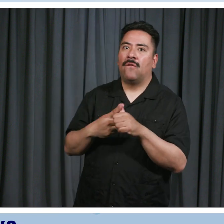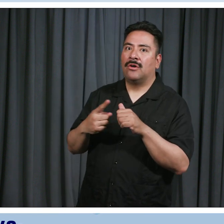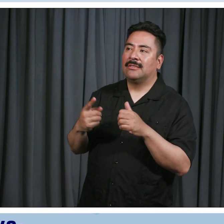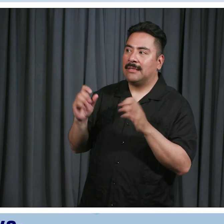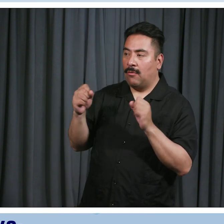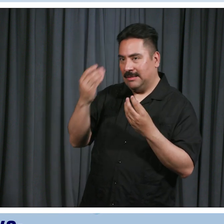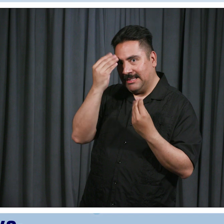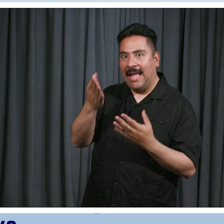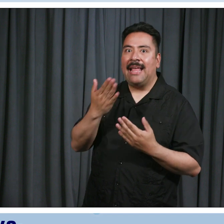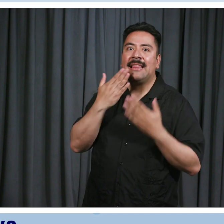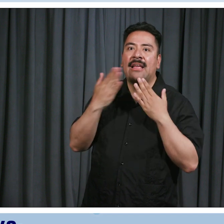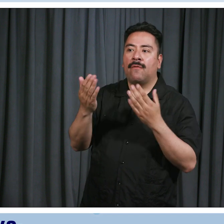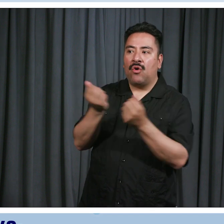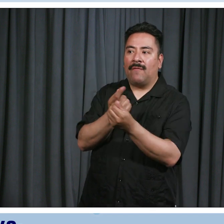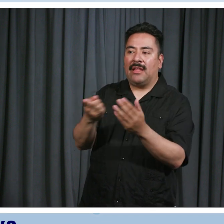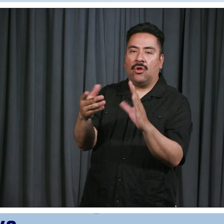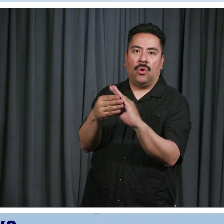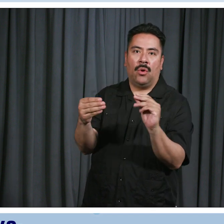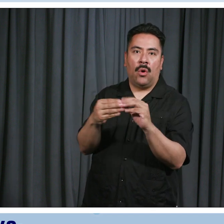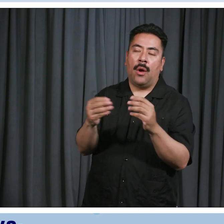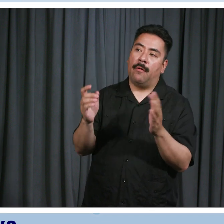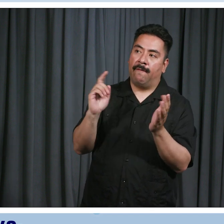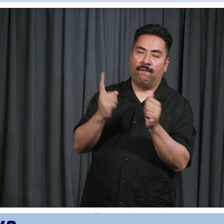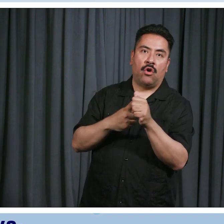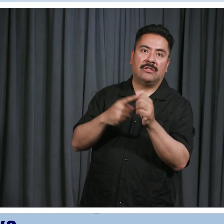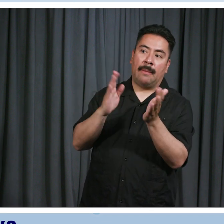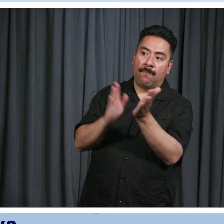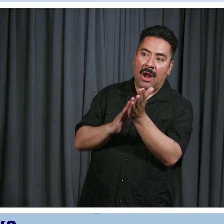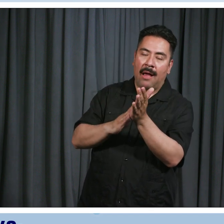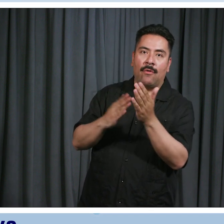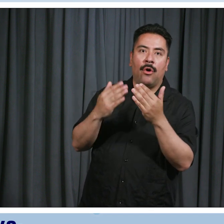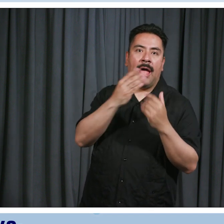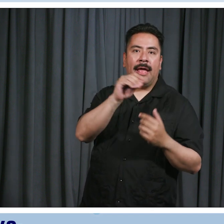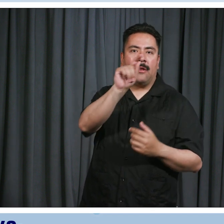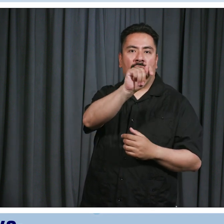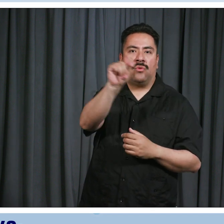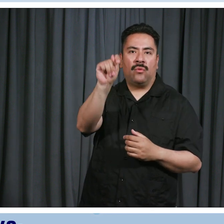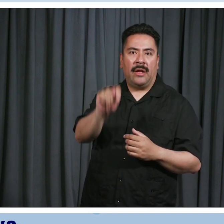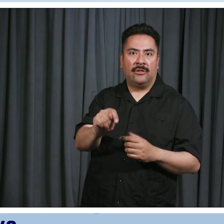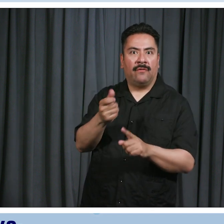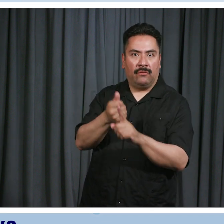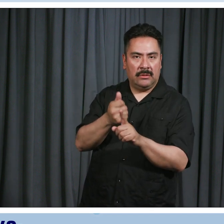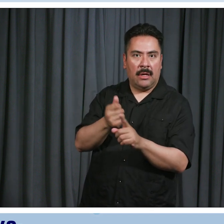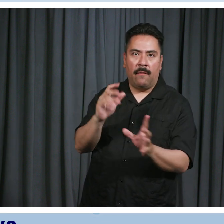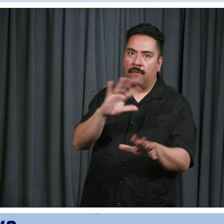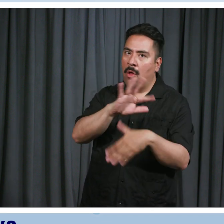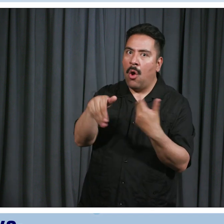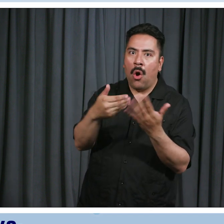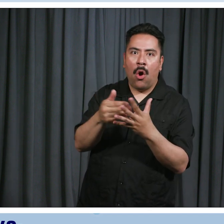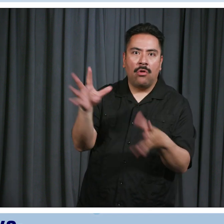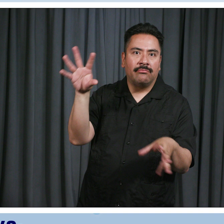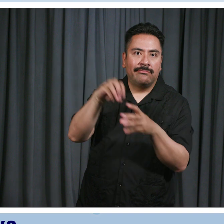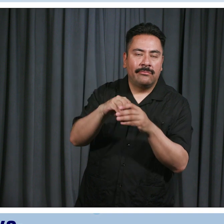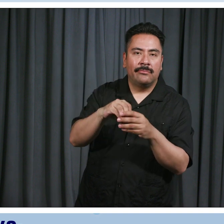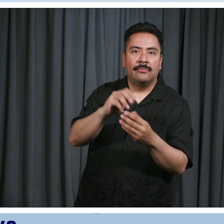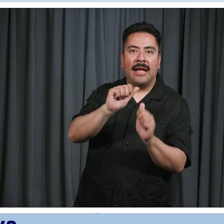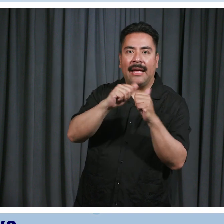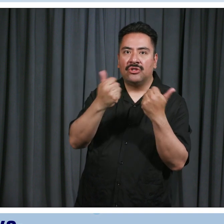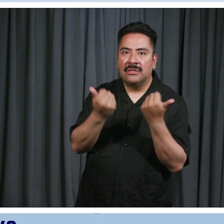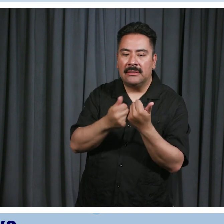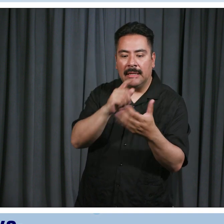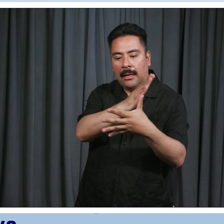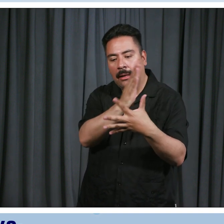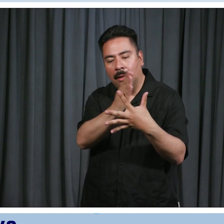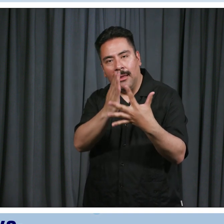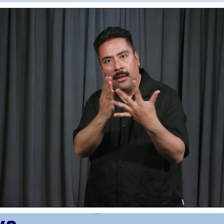thank you for everything you shared. First of all, bravo, and thank you to Thresholds for being that wraparound agency that I was saying. You guys do unbelievable work and